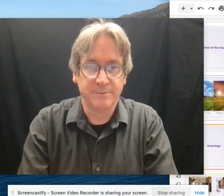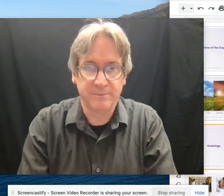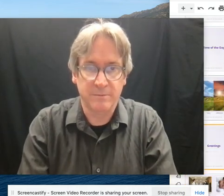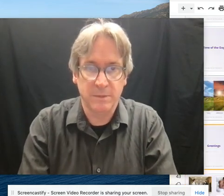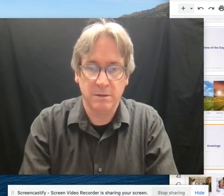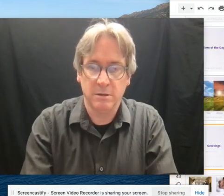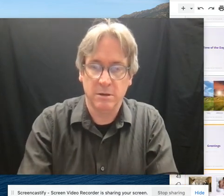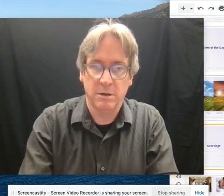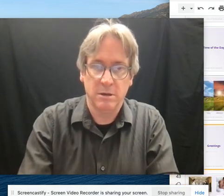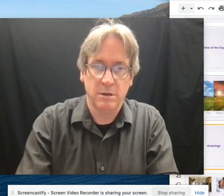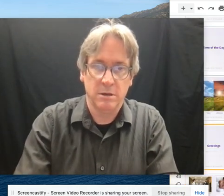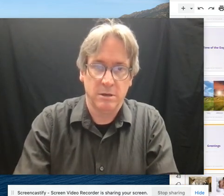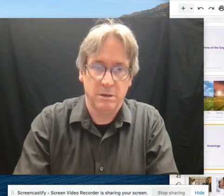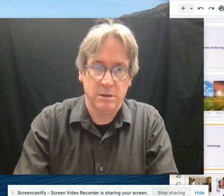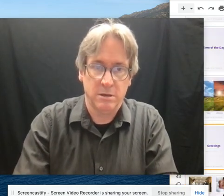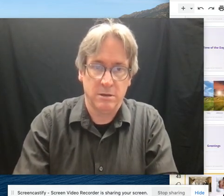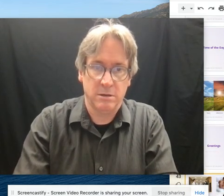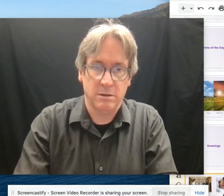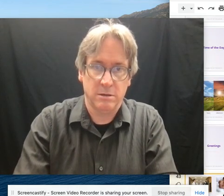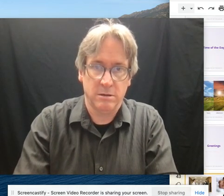Greetings.